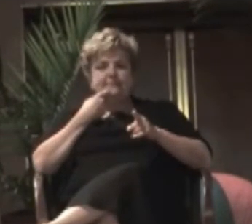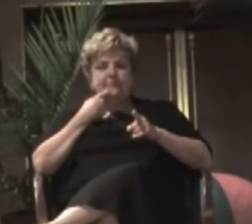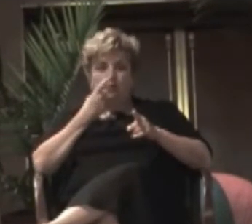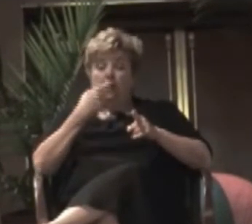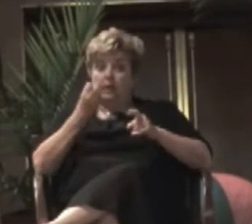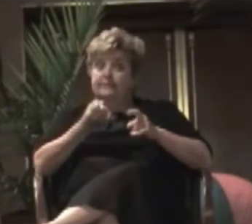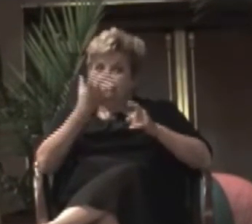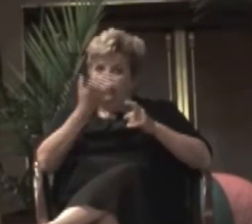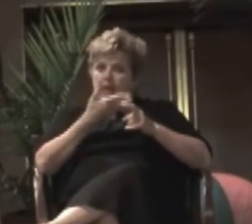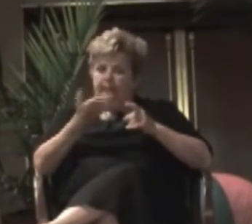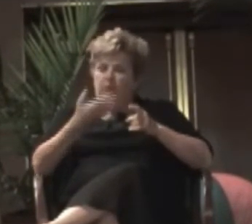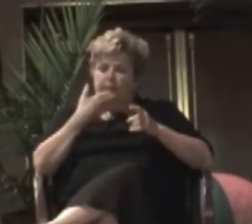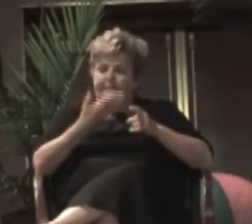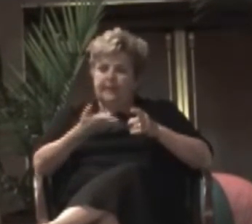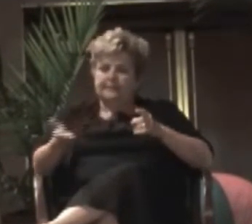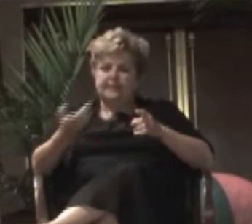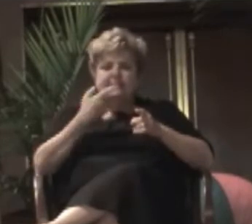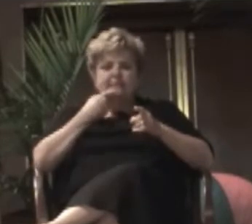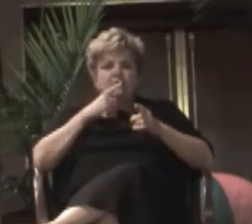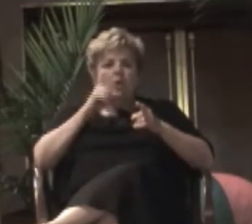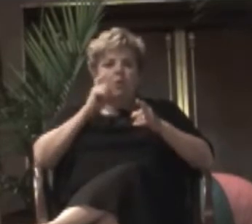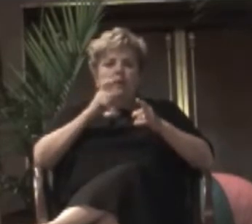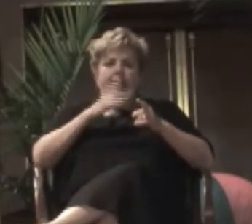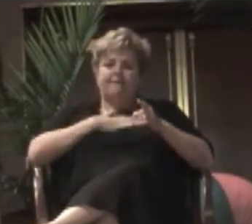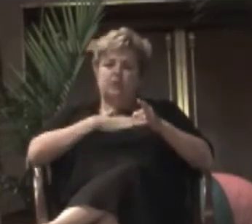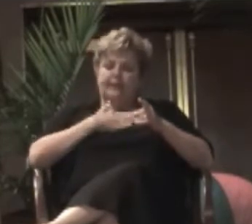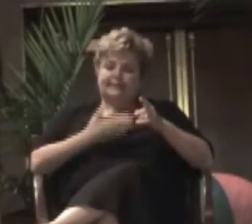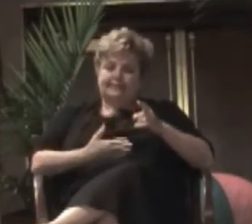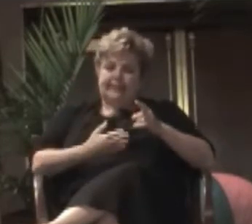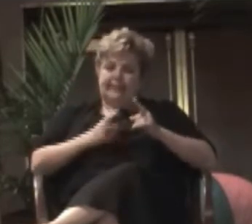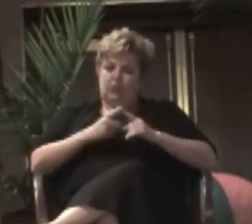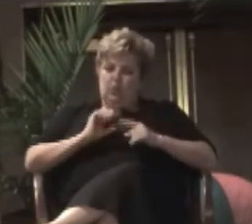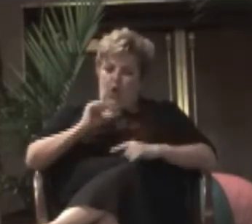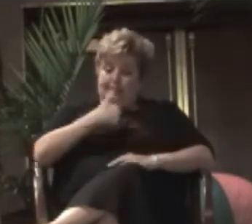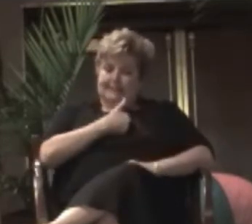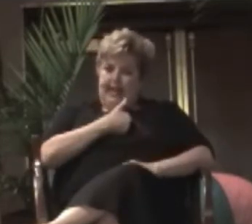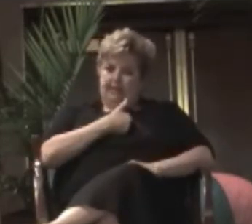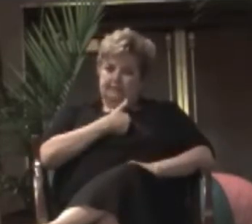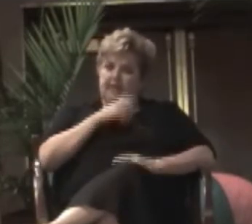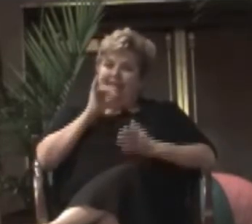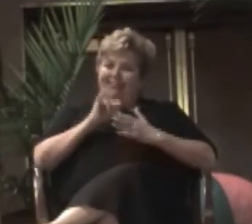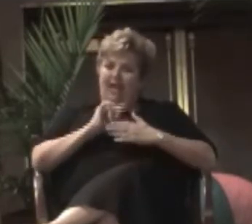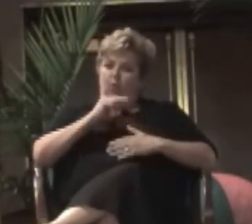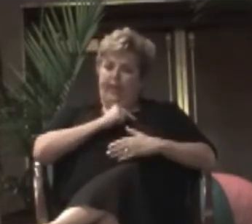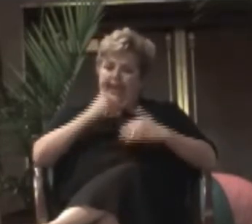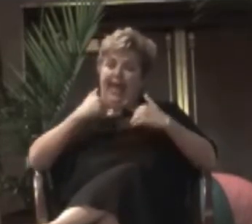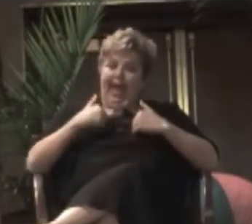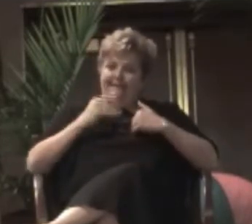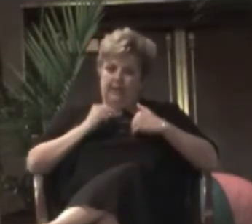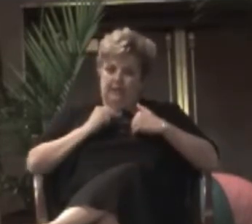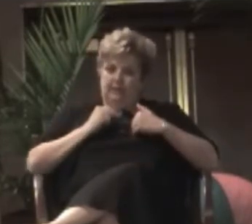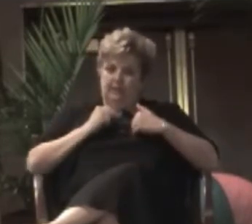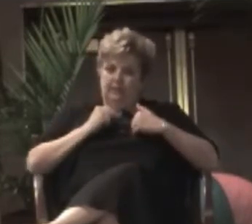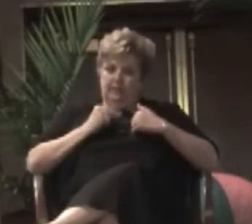says we have to fully concede to our innermost selves that we've got it before we get anything about getting into